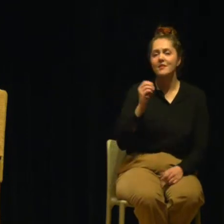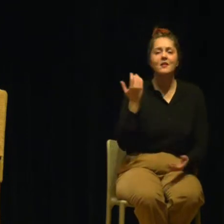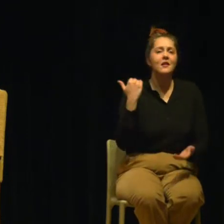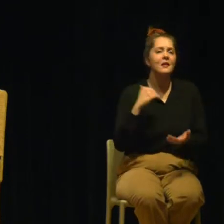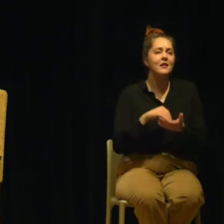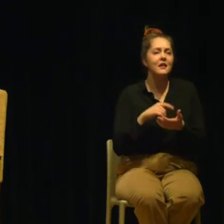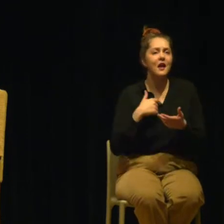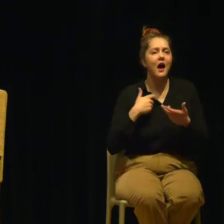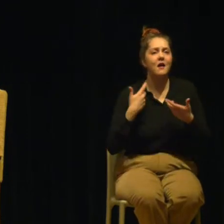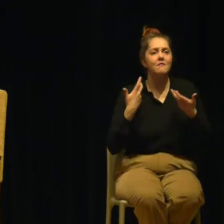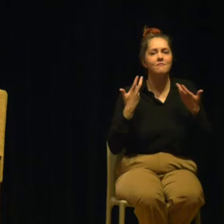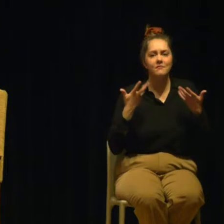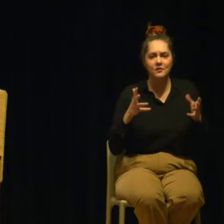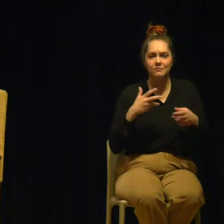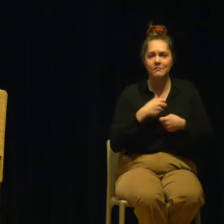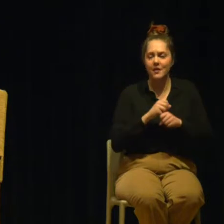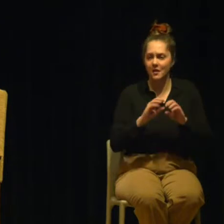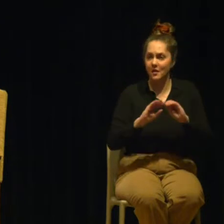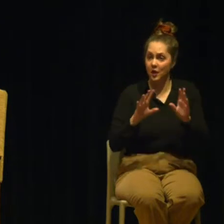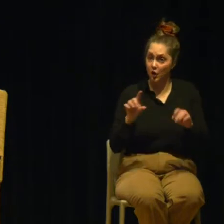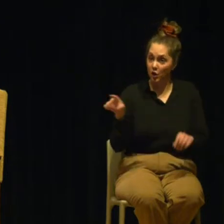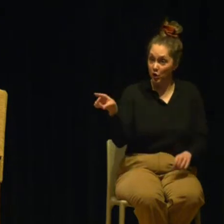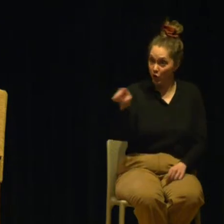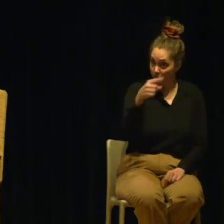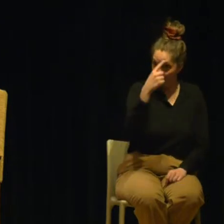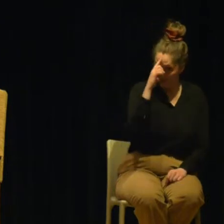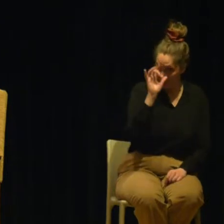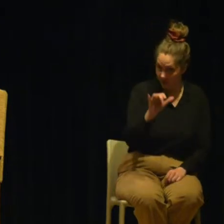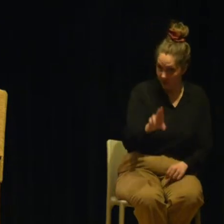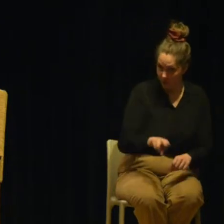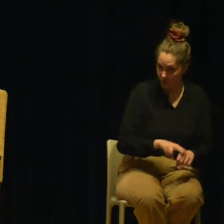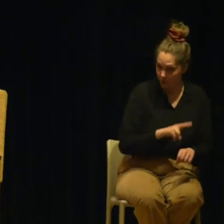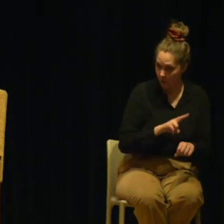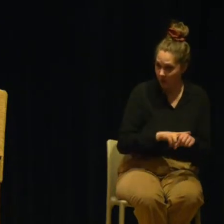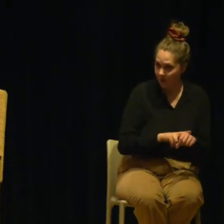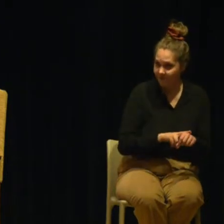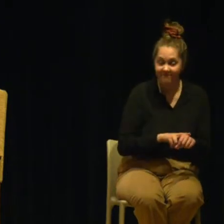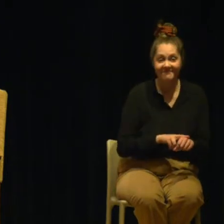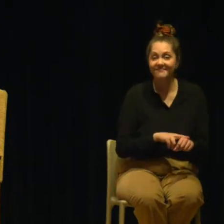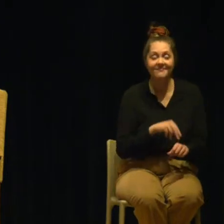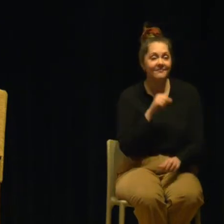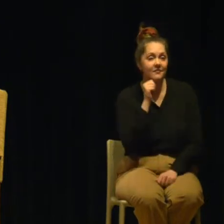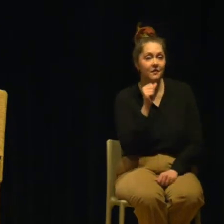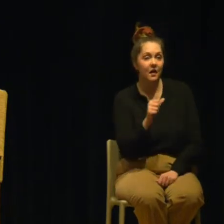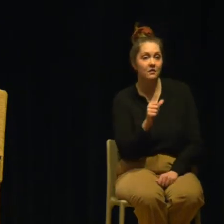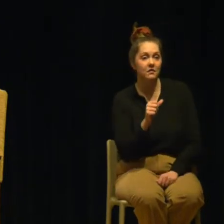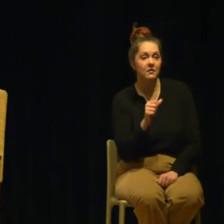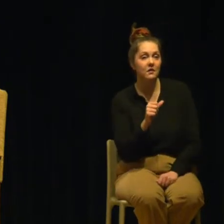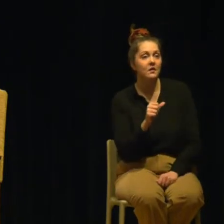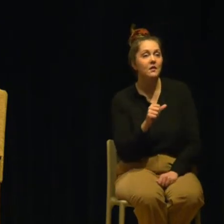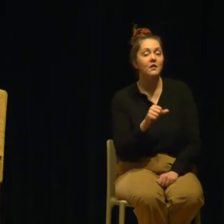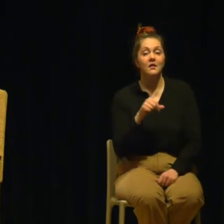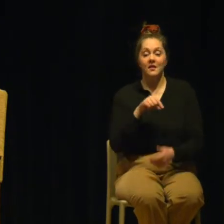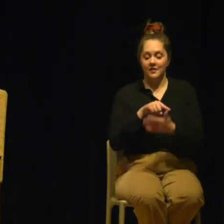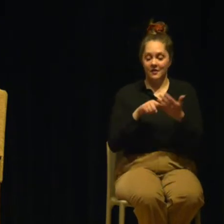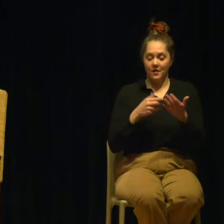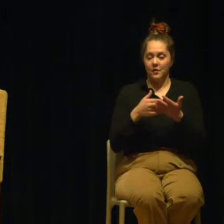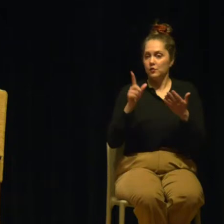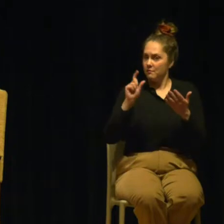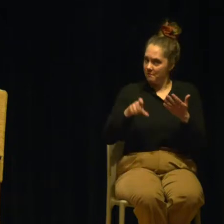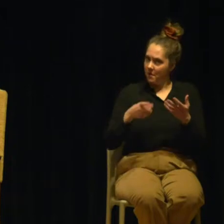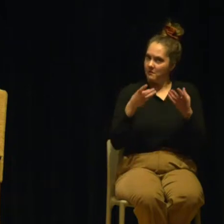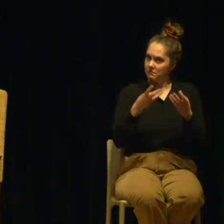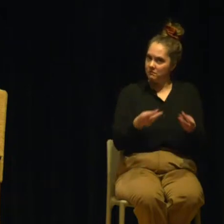I made it very clear. Look, you think that's normal. It's not. And these are things that you have to get addressed.